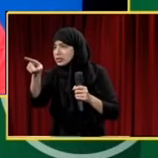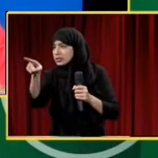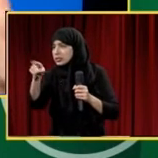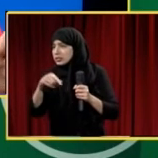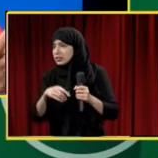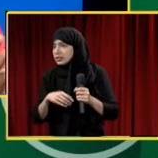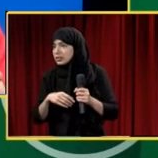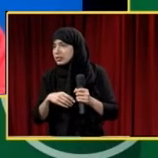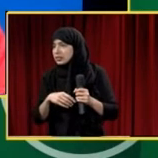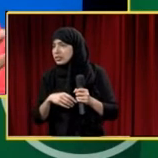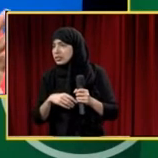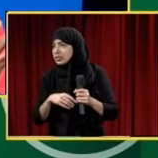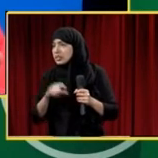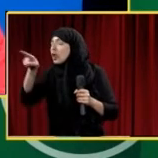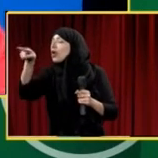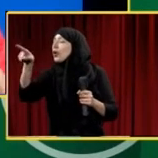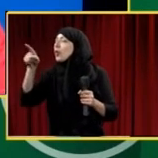Or were you like Brother Suel walking?